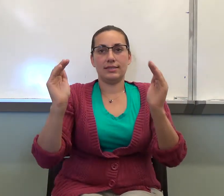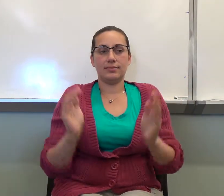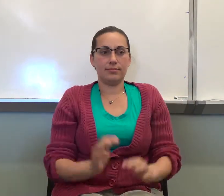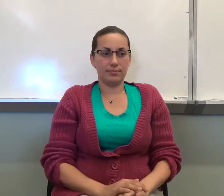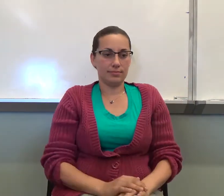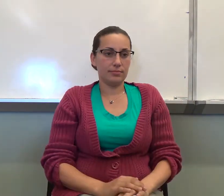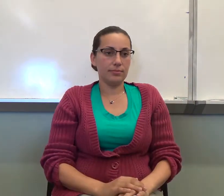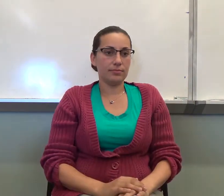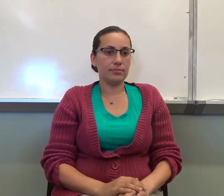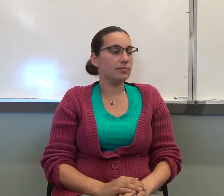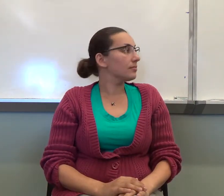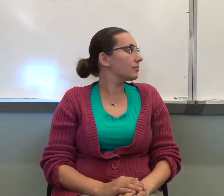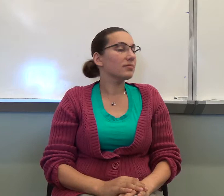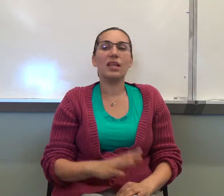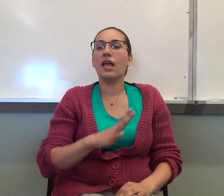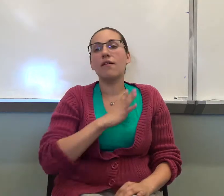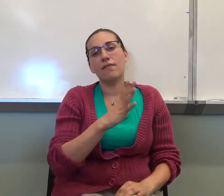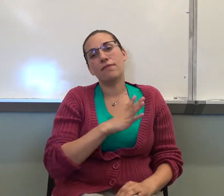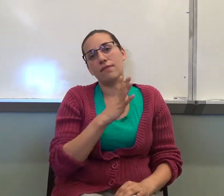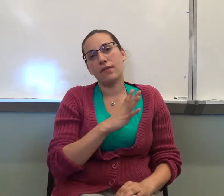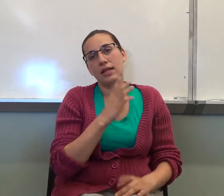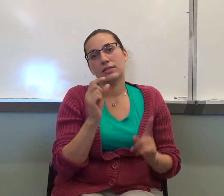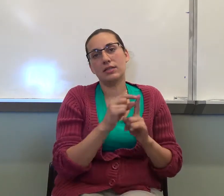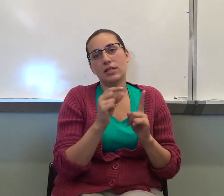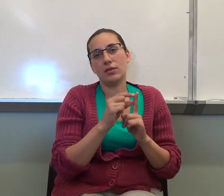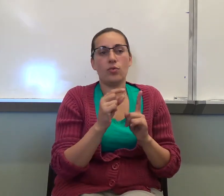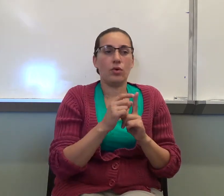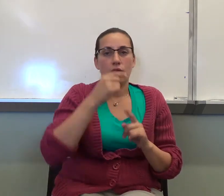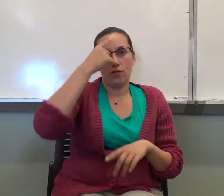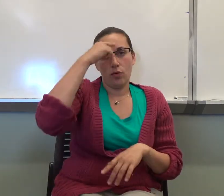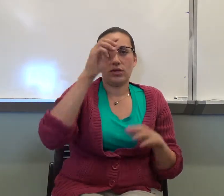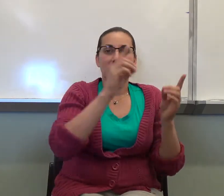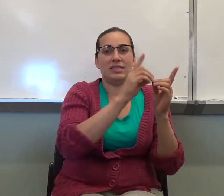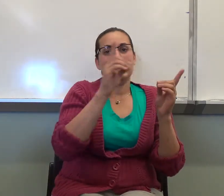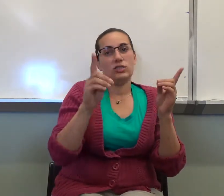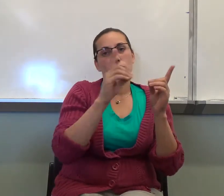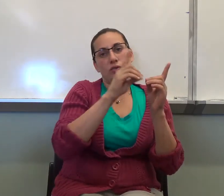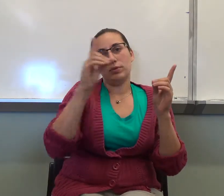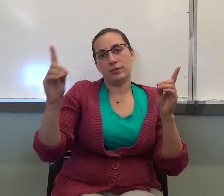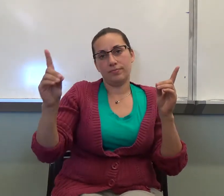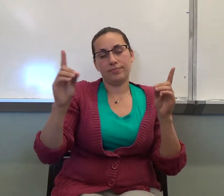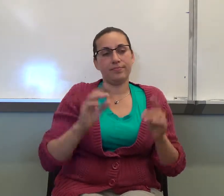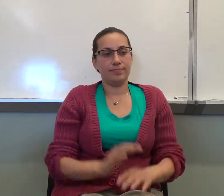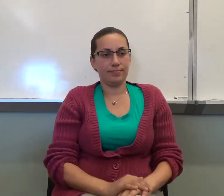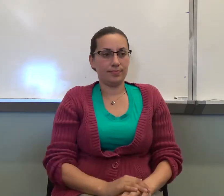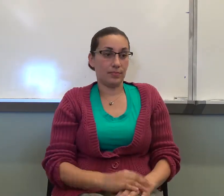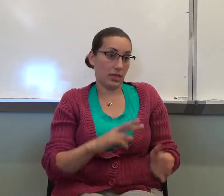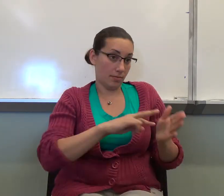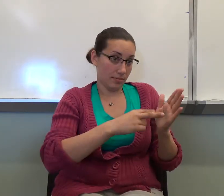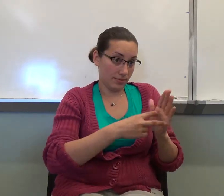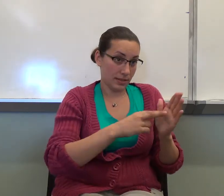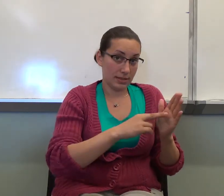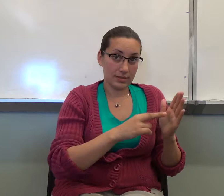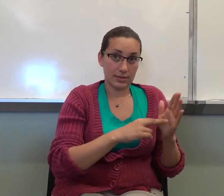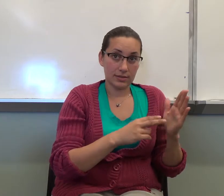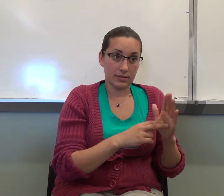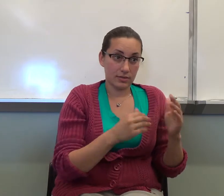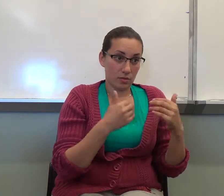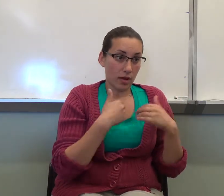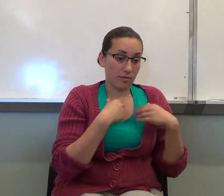That's just a fancy way of saying distributive law, because what it means is stuff like this. They're going to give you an expression with a constant, 6